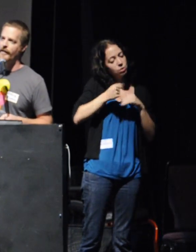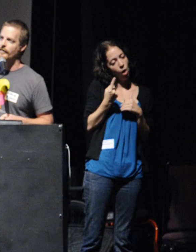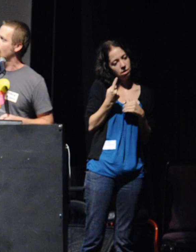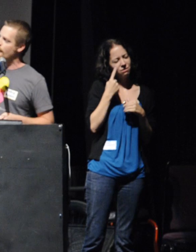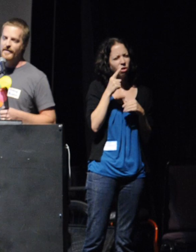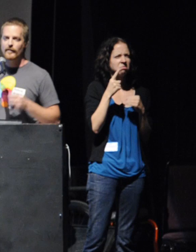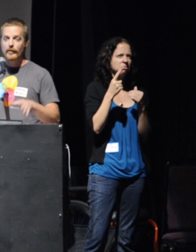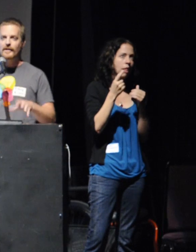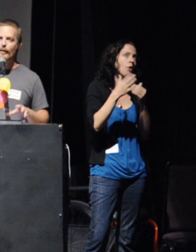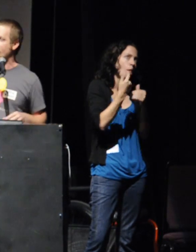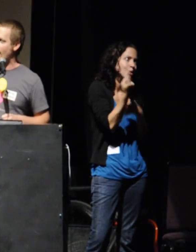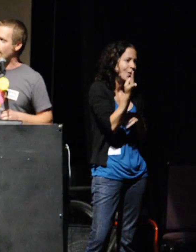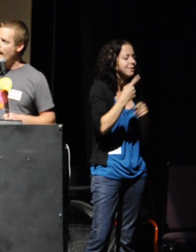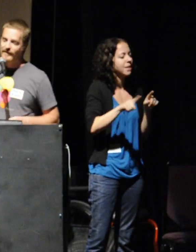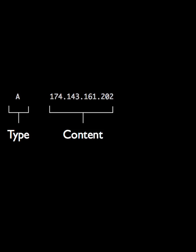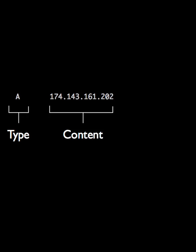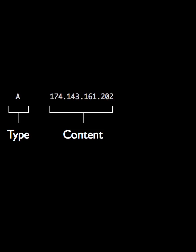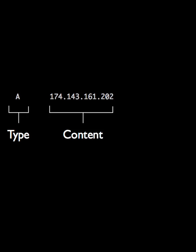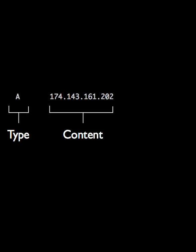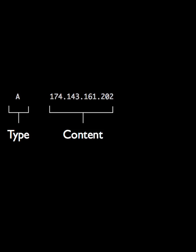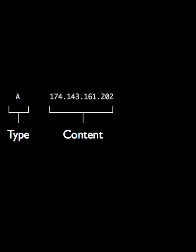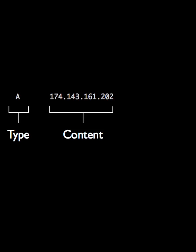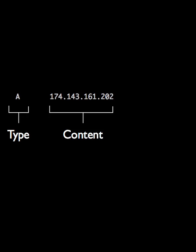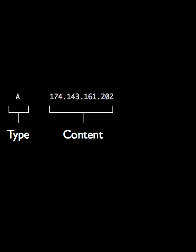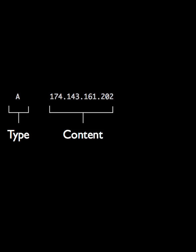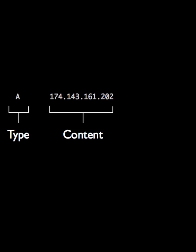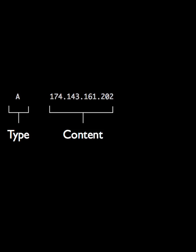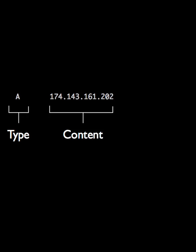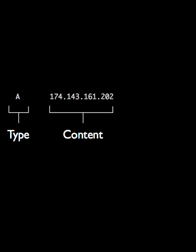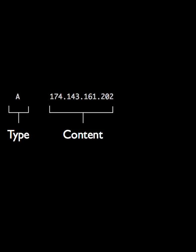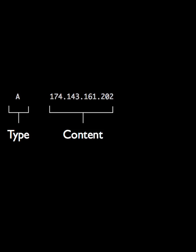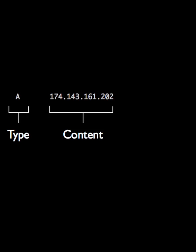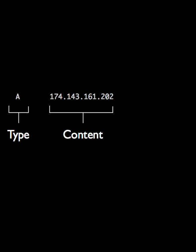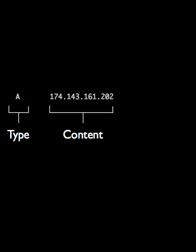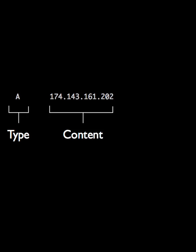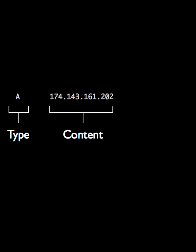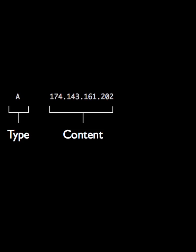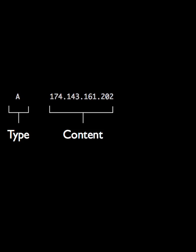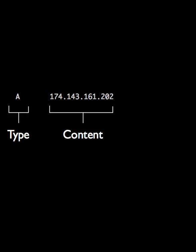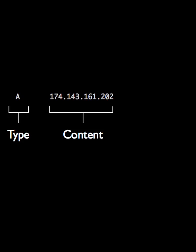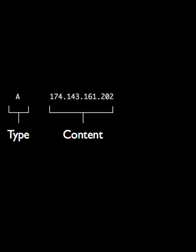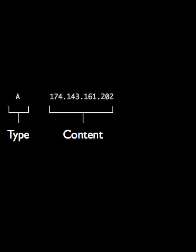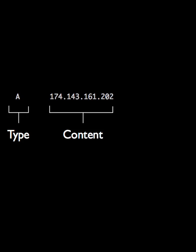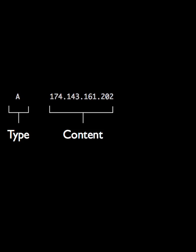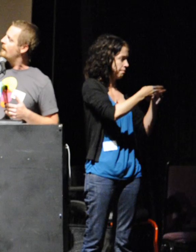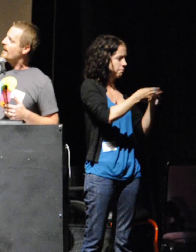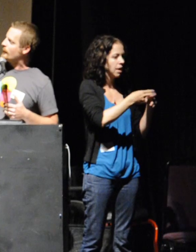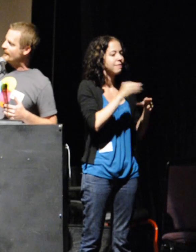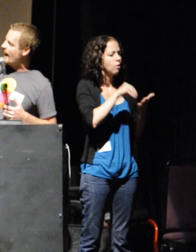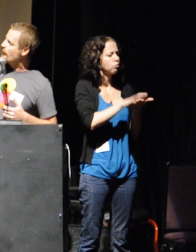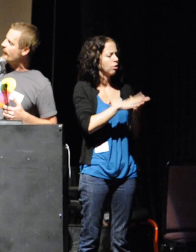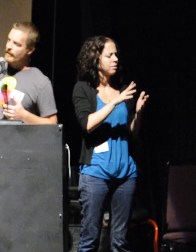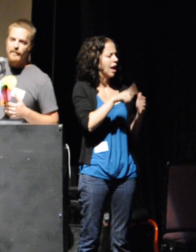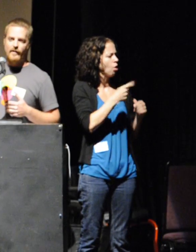almost all cases. But that's all you need to know right now. So basically, you're going to need an A record. This is kind of what they look like. There's a name, there's how long that record's going to live,